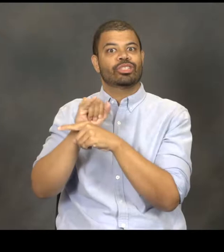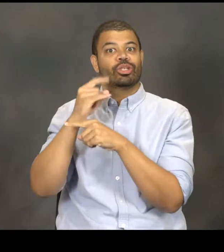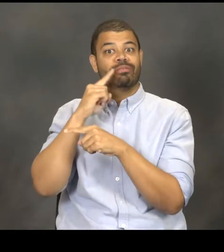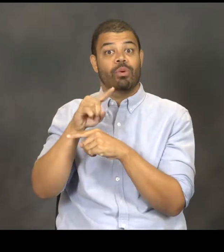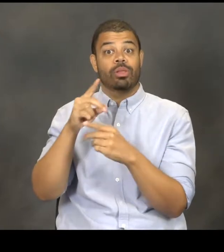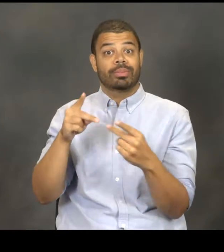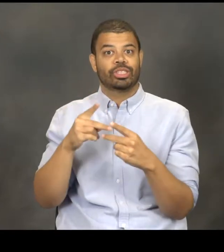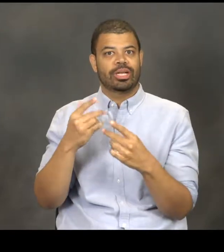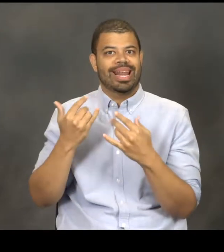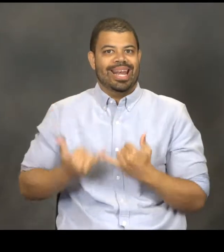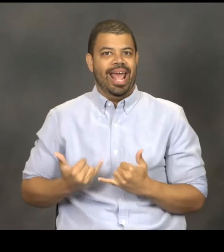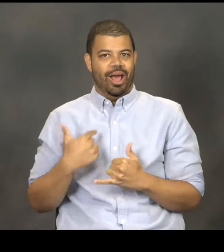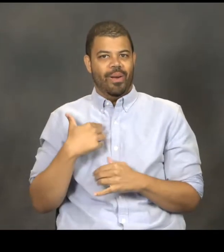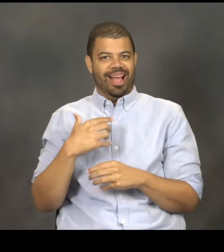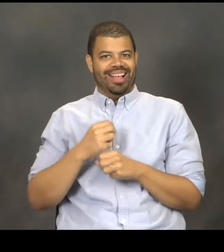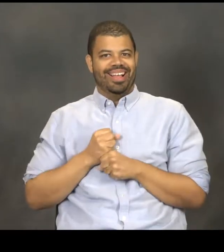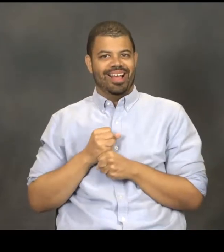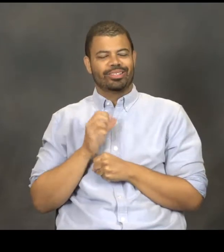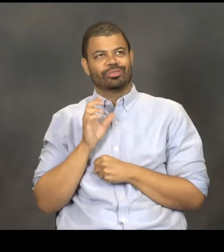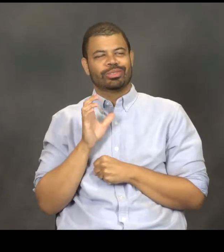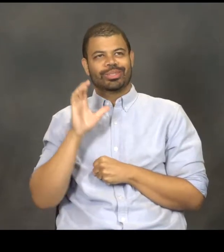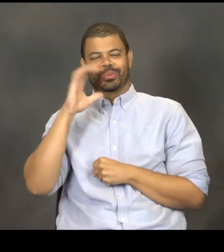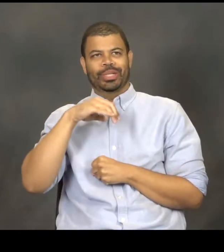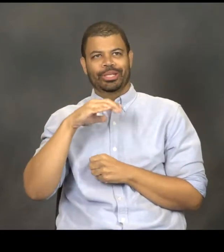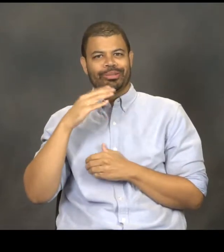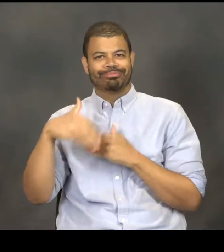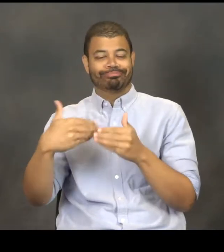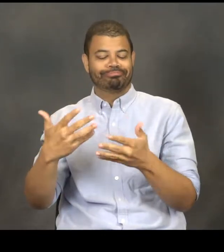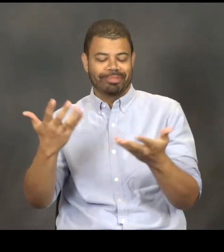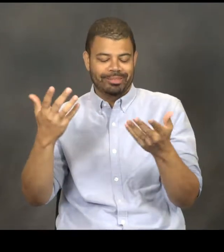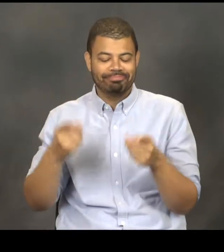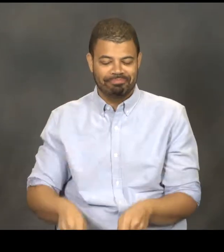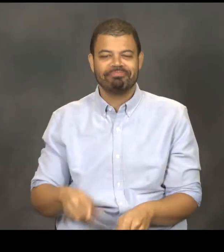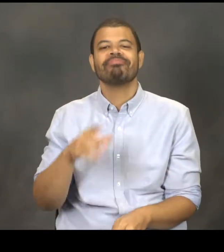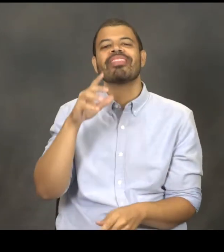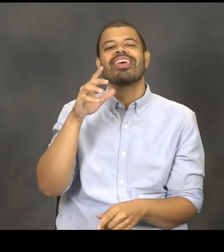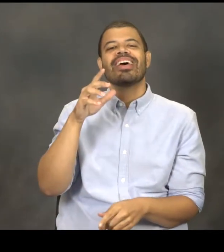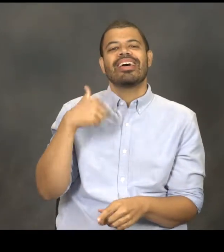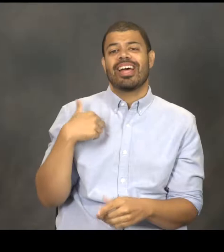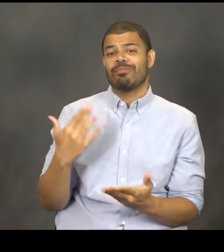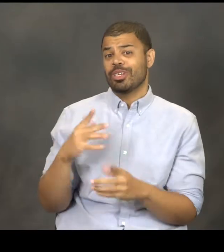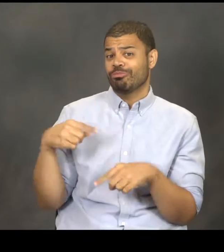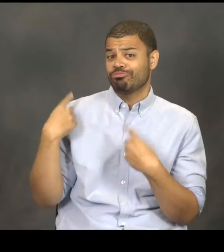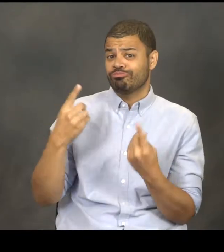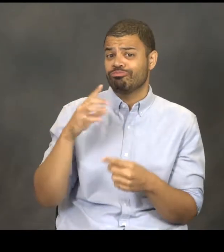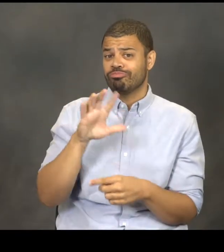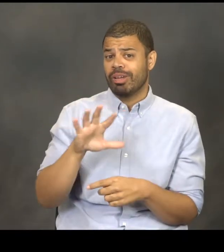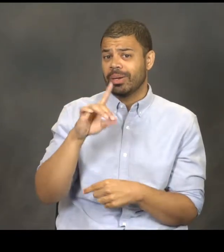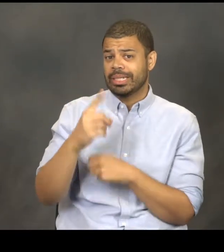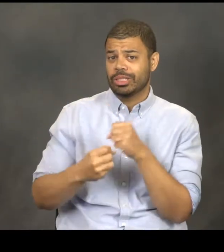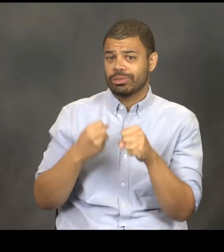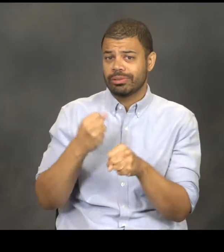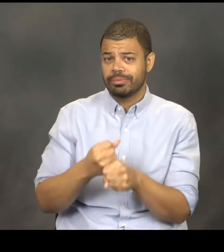position that I now have in kind of a strange turn of events. And I've been here a little over a year.